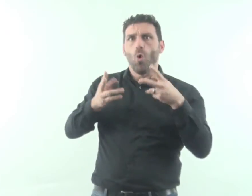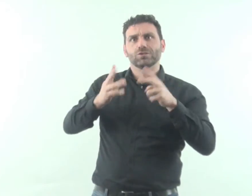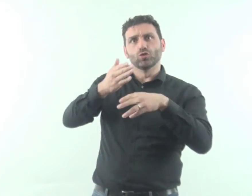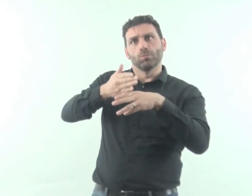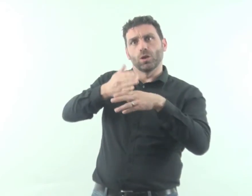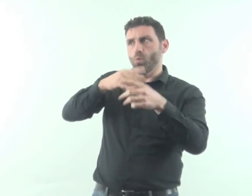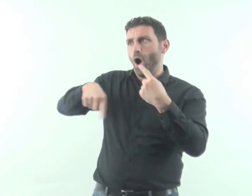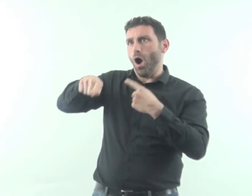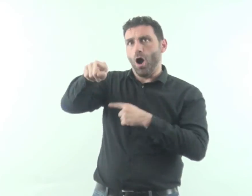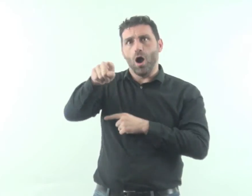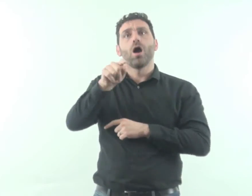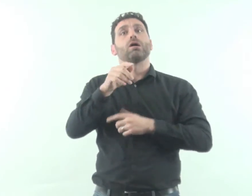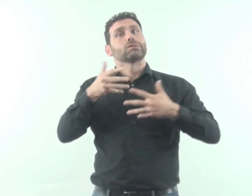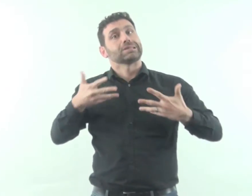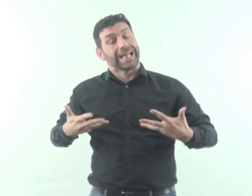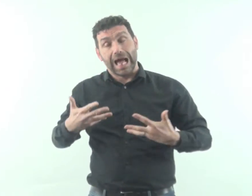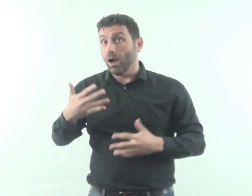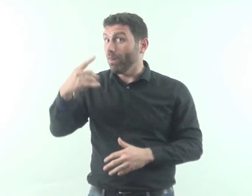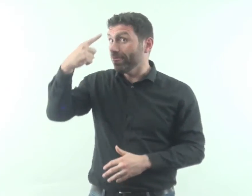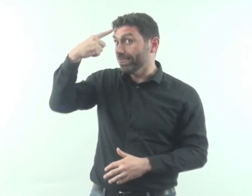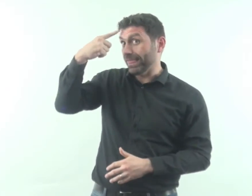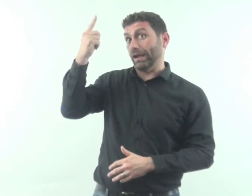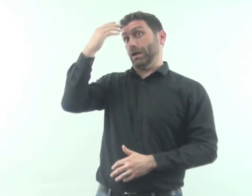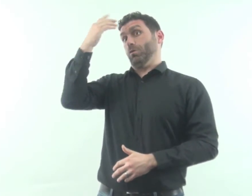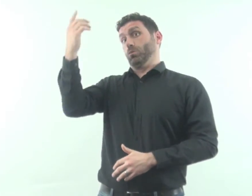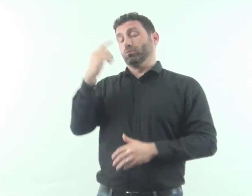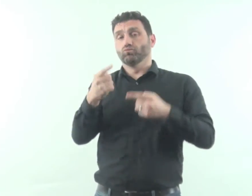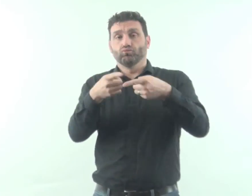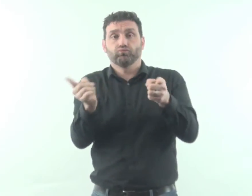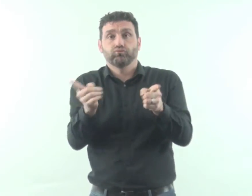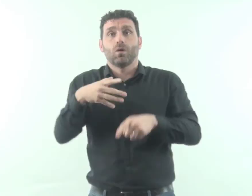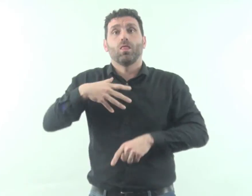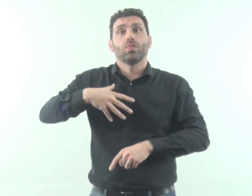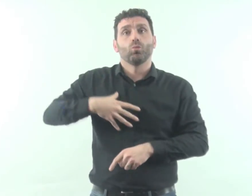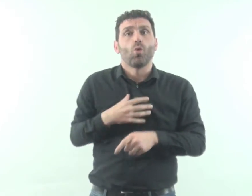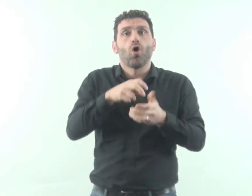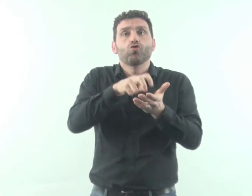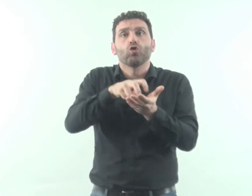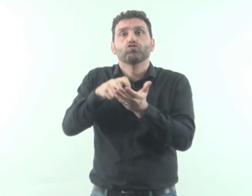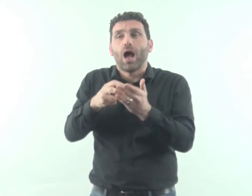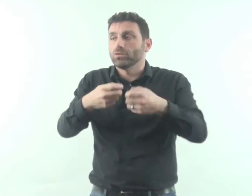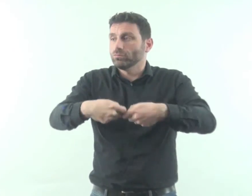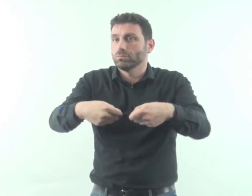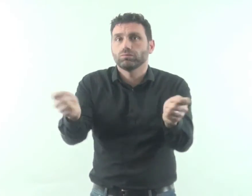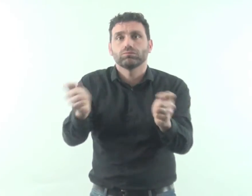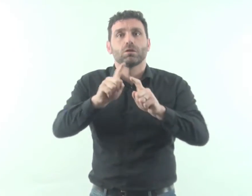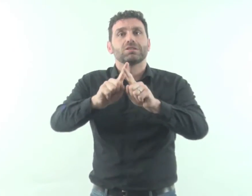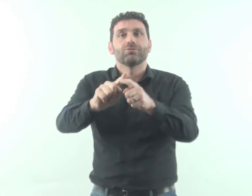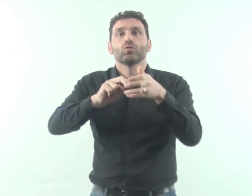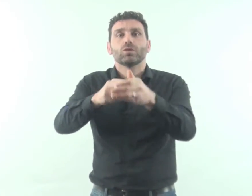because quite a lot of interpreting work now the government is considering introducing contracts to run